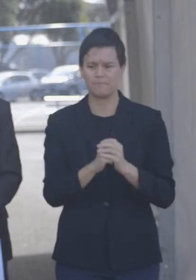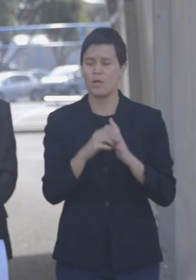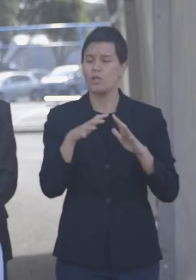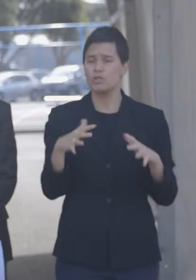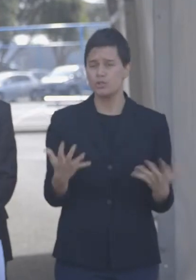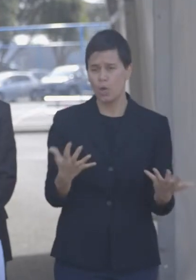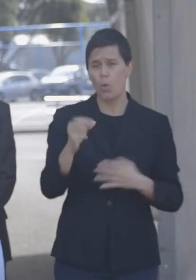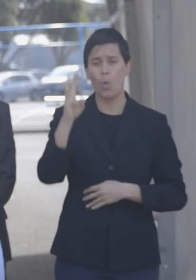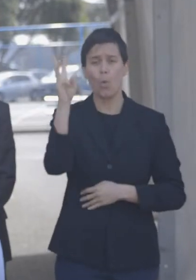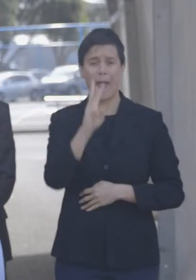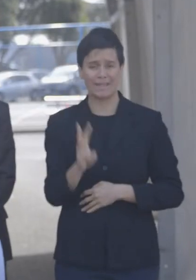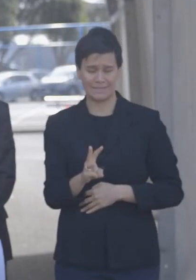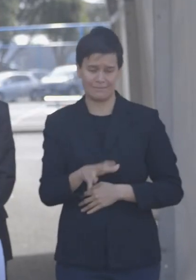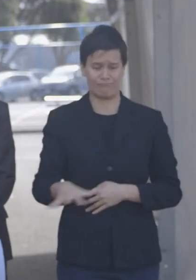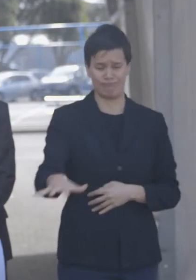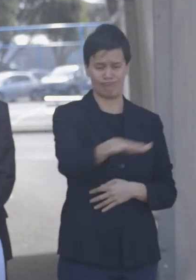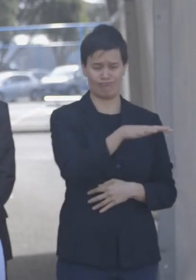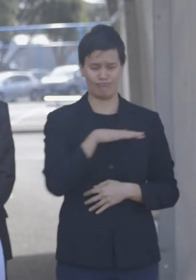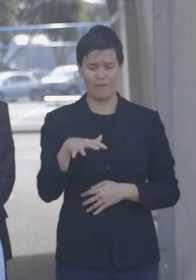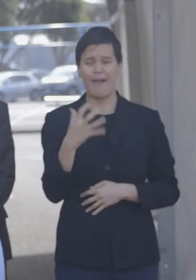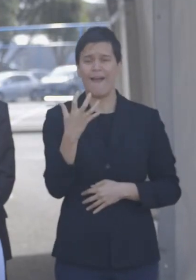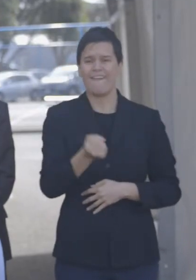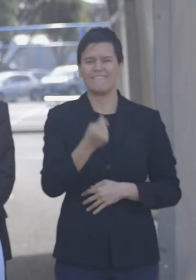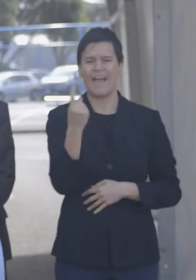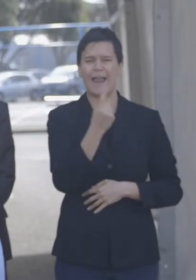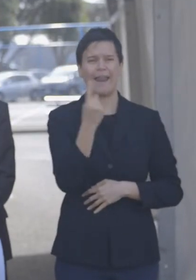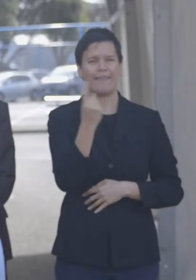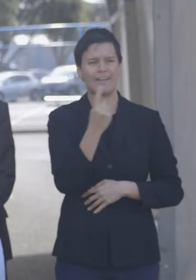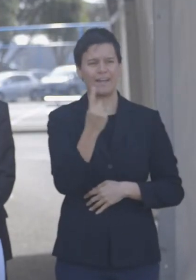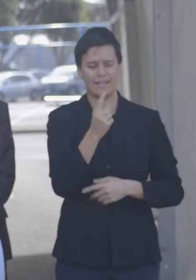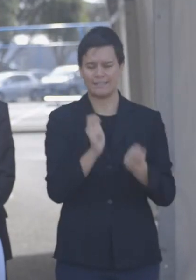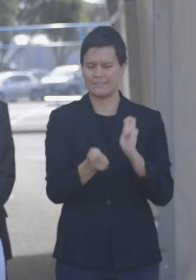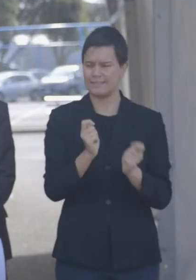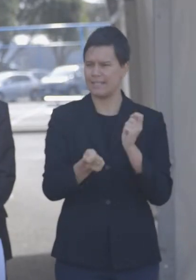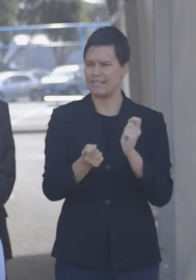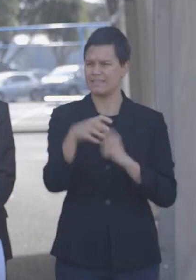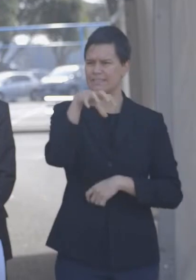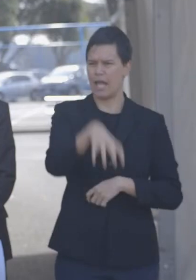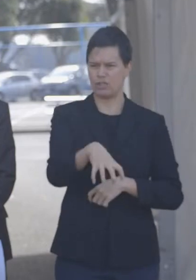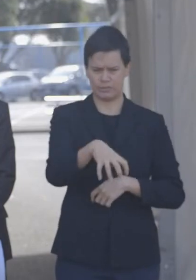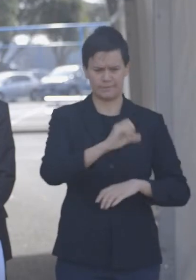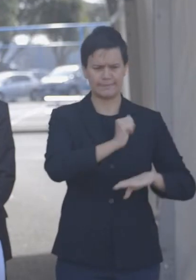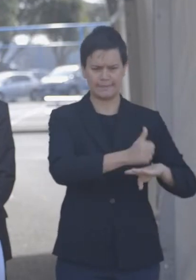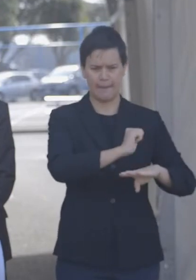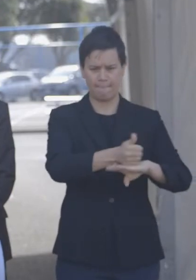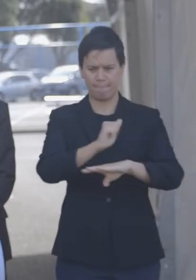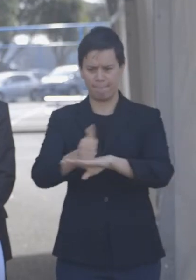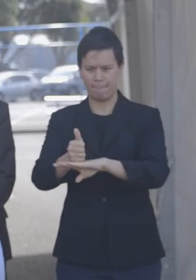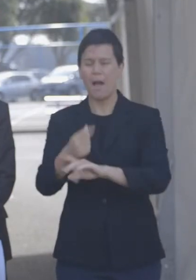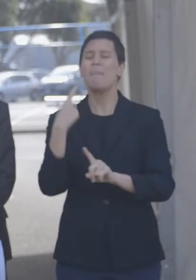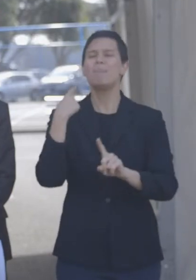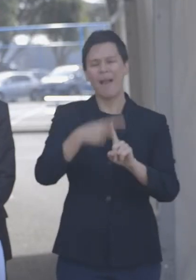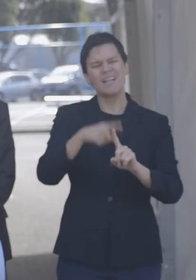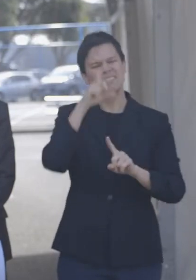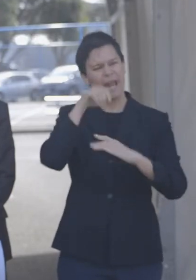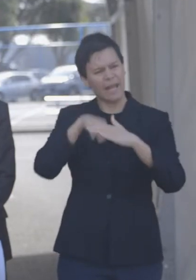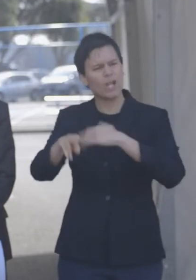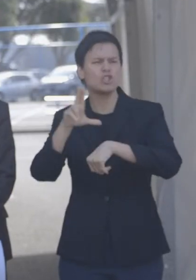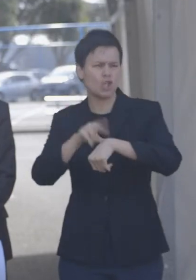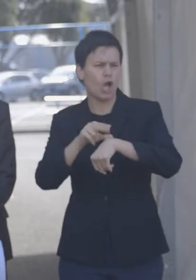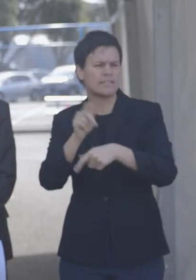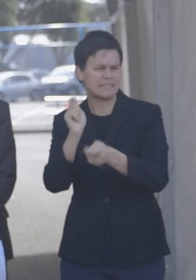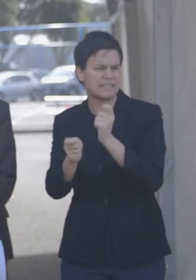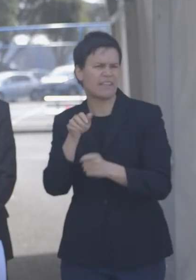Cape Coast, we had 11 testing stations, CBAC testing stations, plus all of our primary care, and 4 mobile teams during